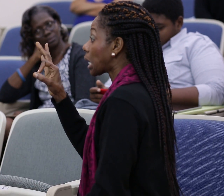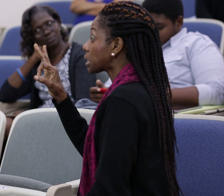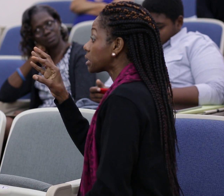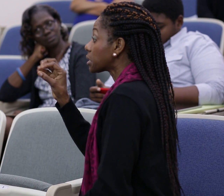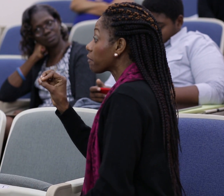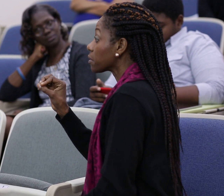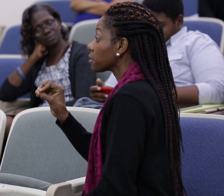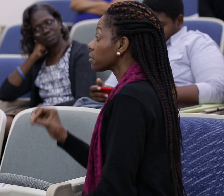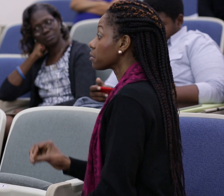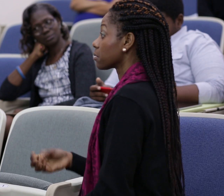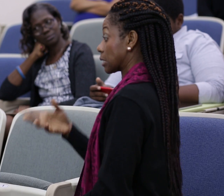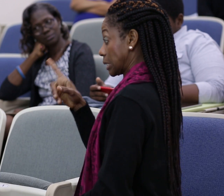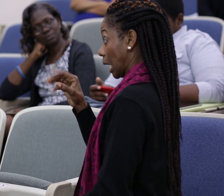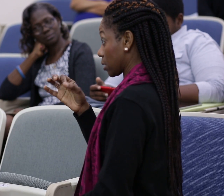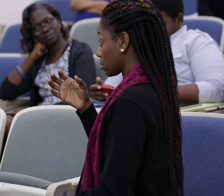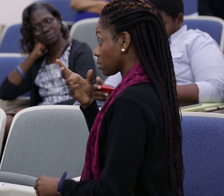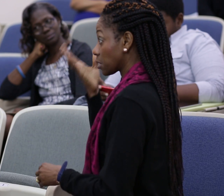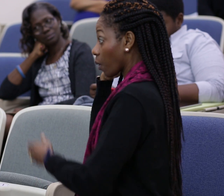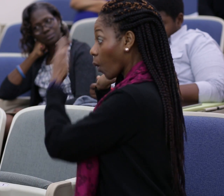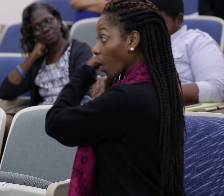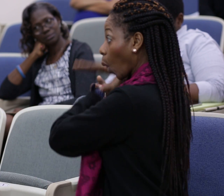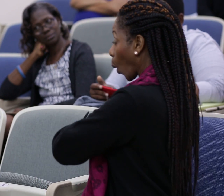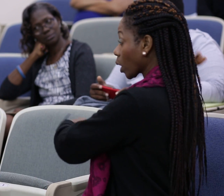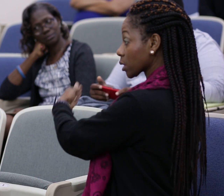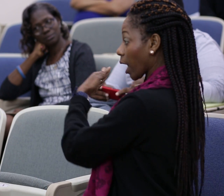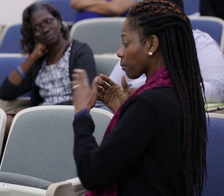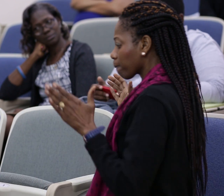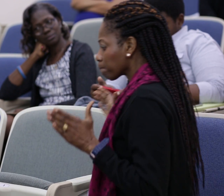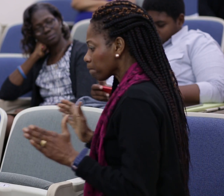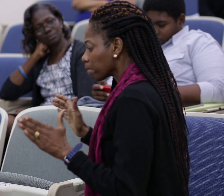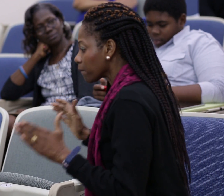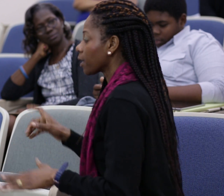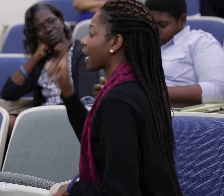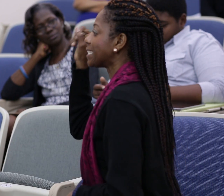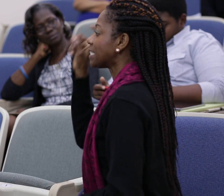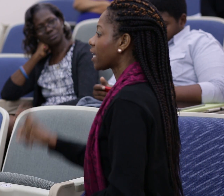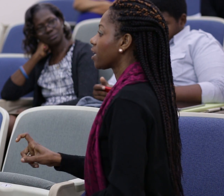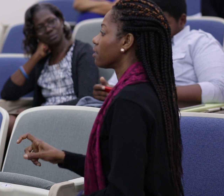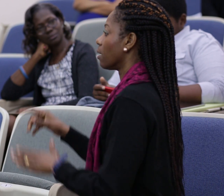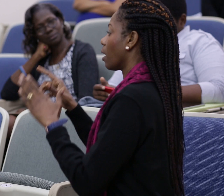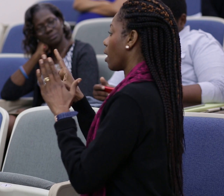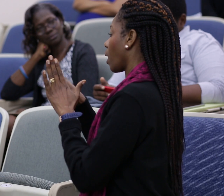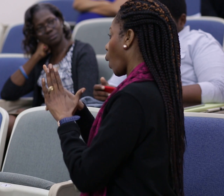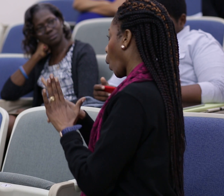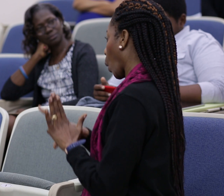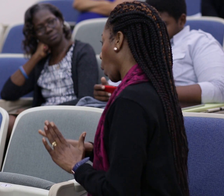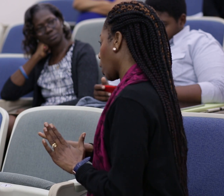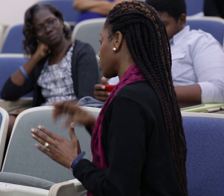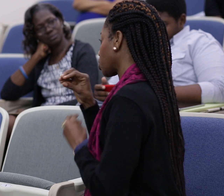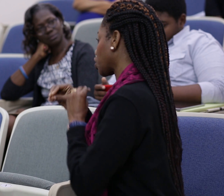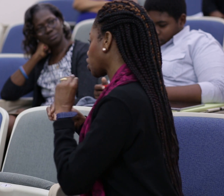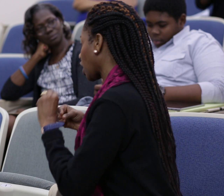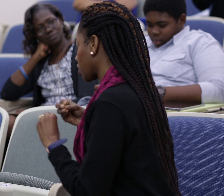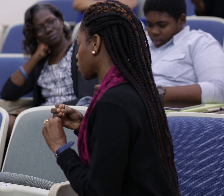raising awareness about persons with disabilities. And until we have legislation for some areas, until we have a